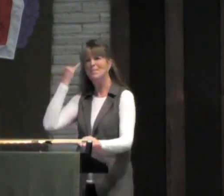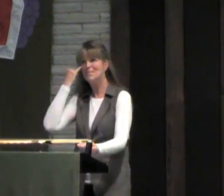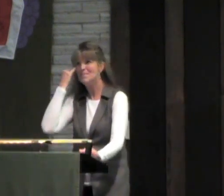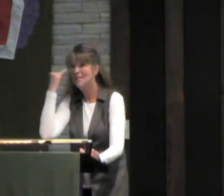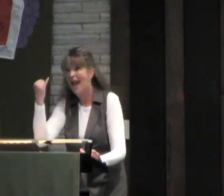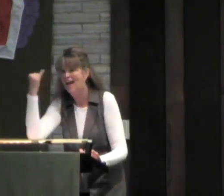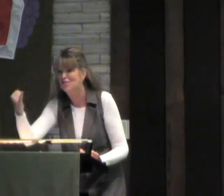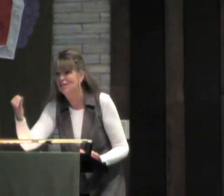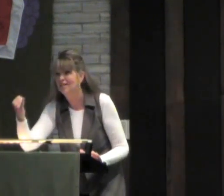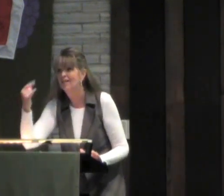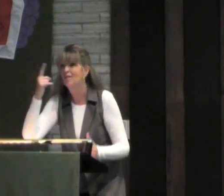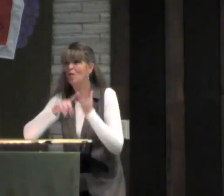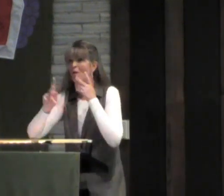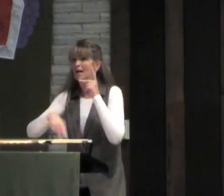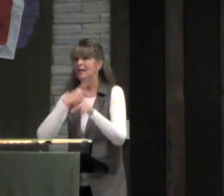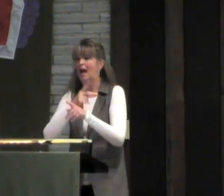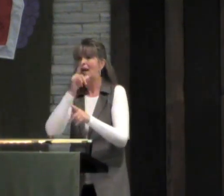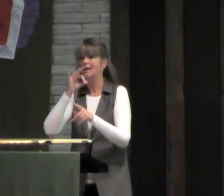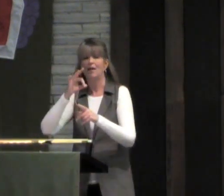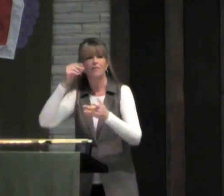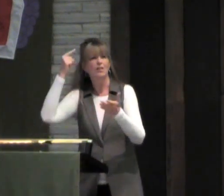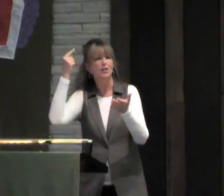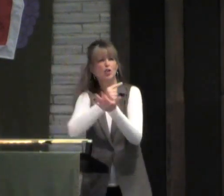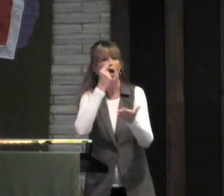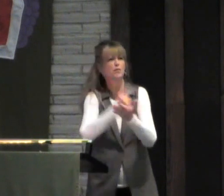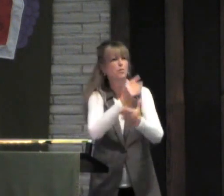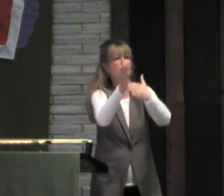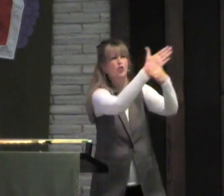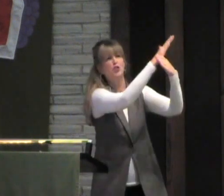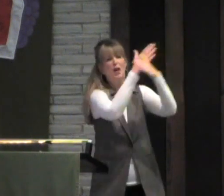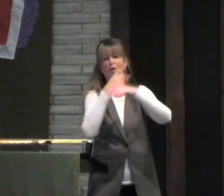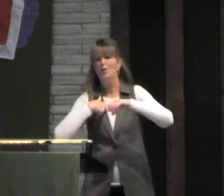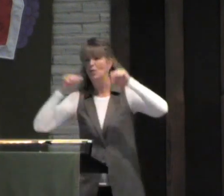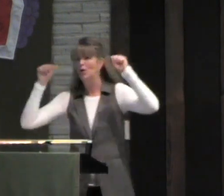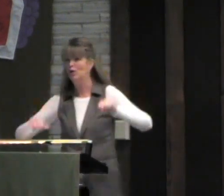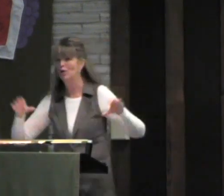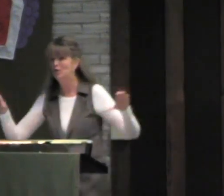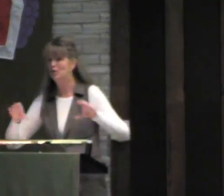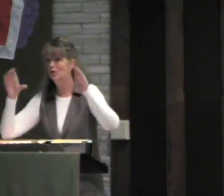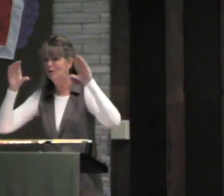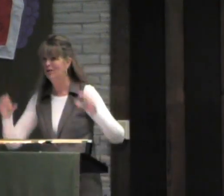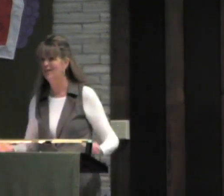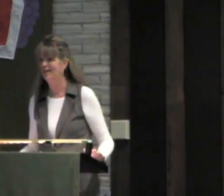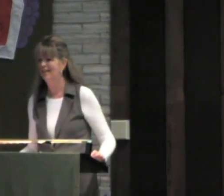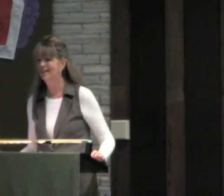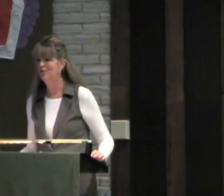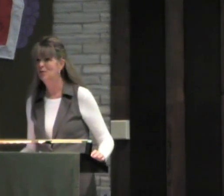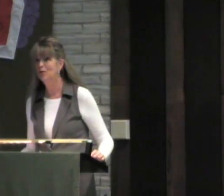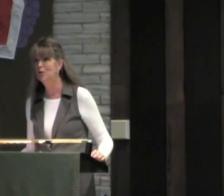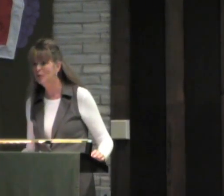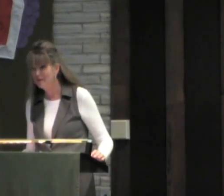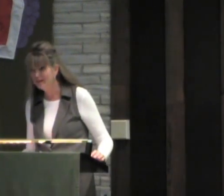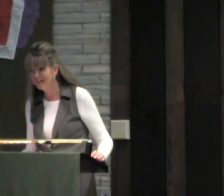my language. Can you imagine what kind of gospel we could share?